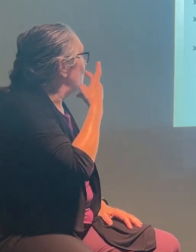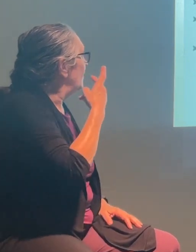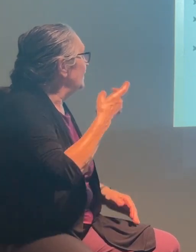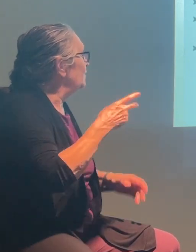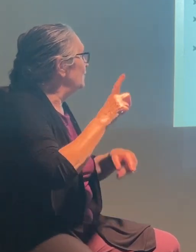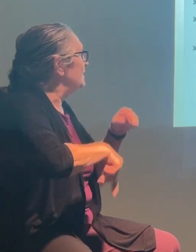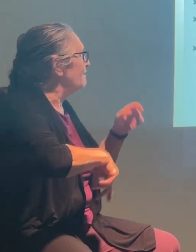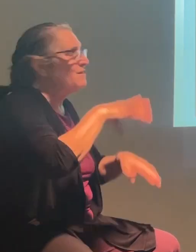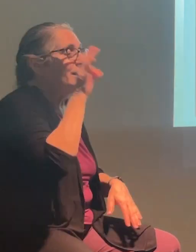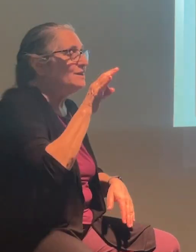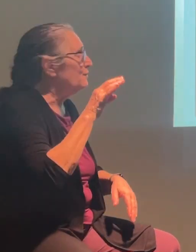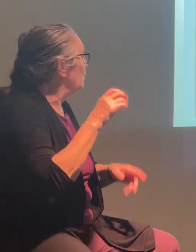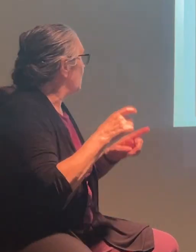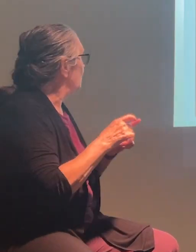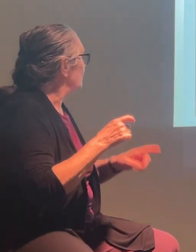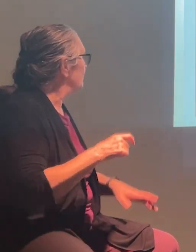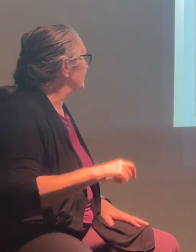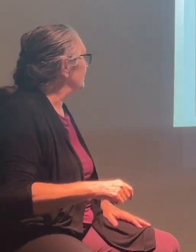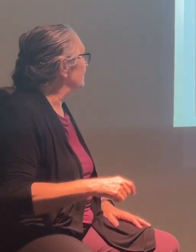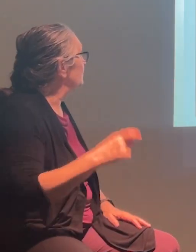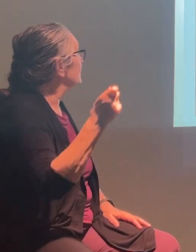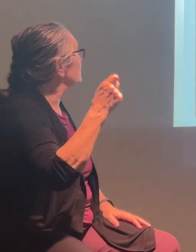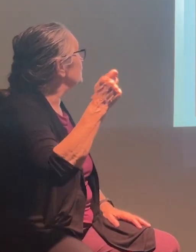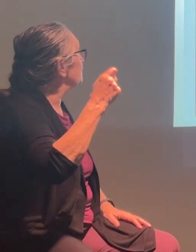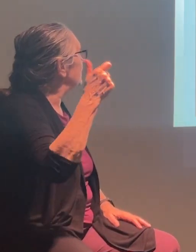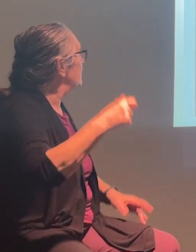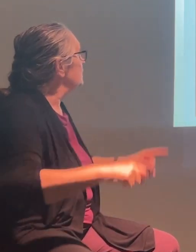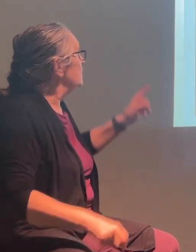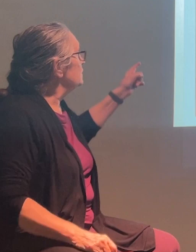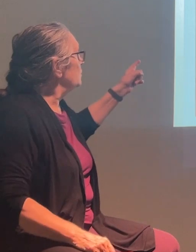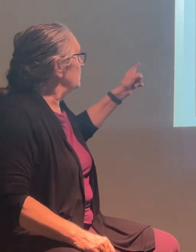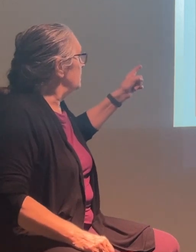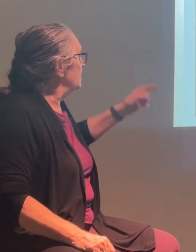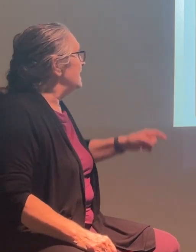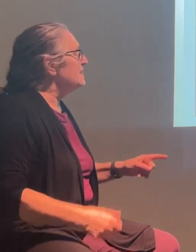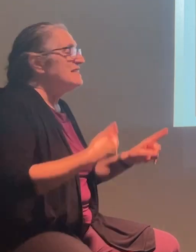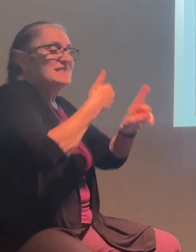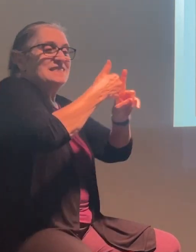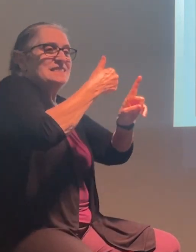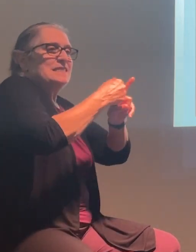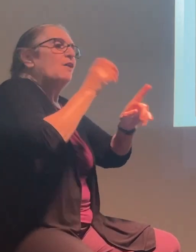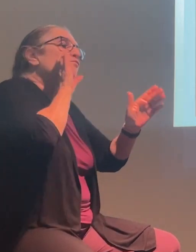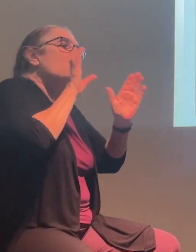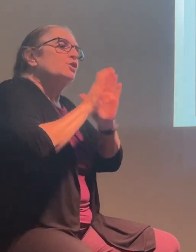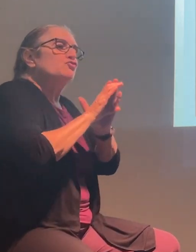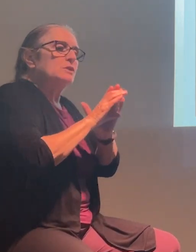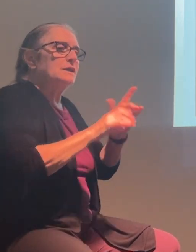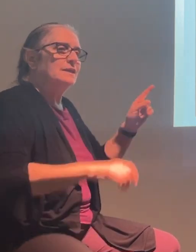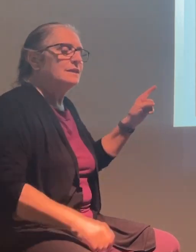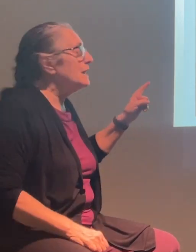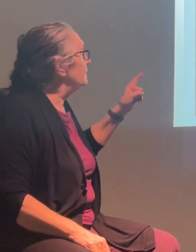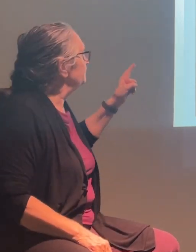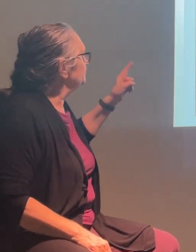photo though, so that was bad. So here we go. So this is actually the self-portrait that